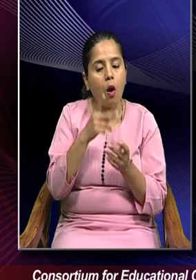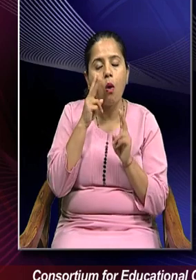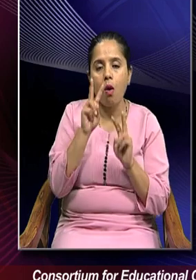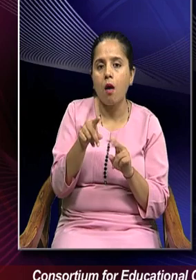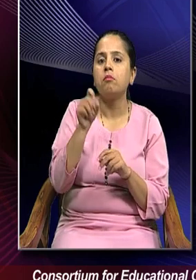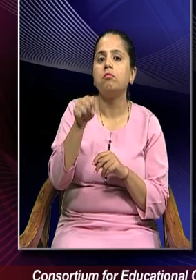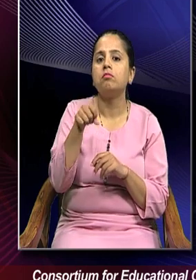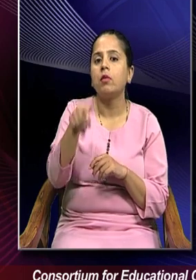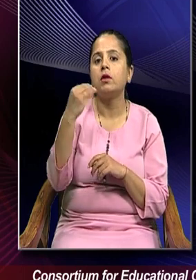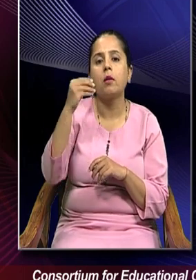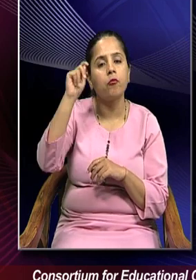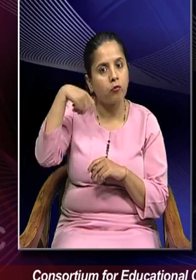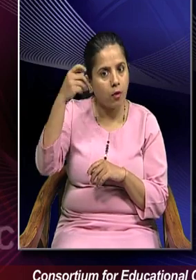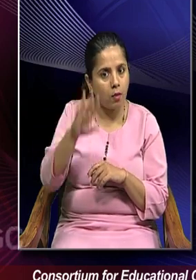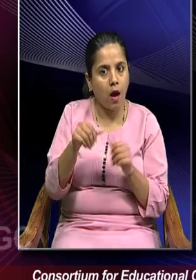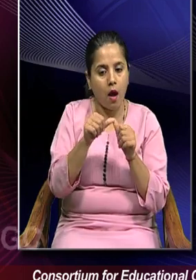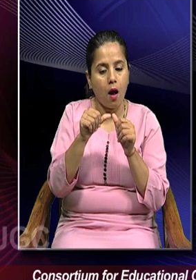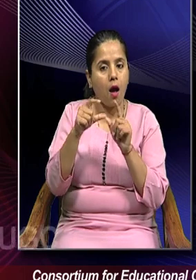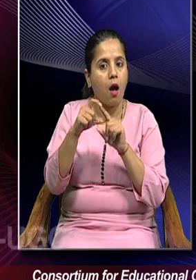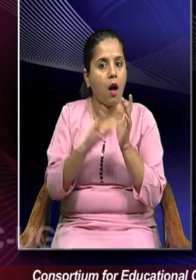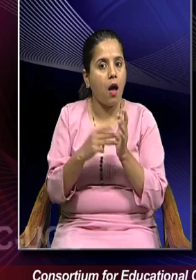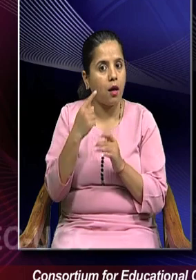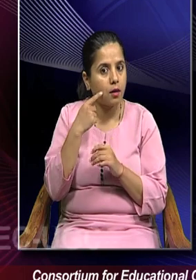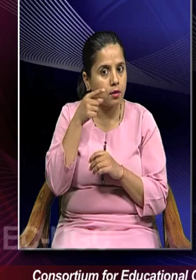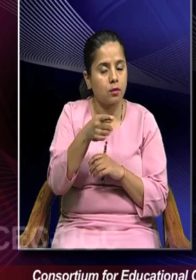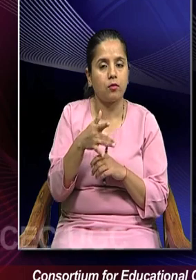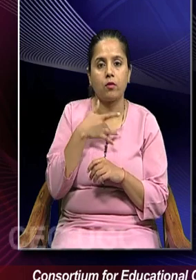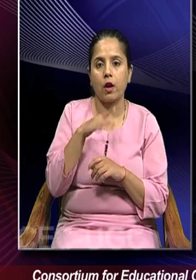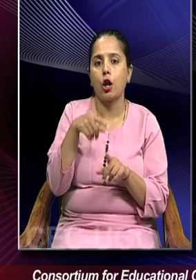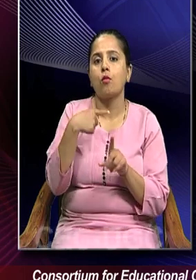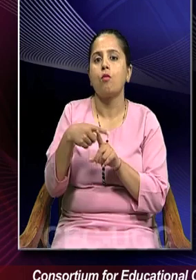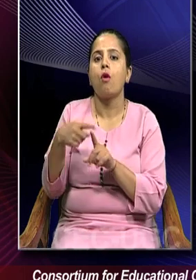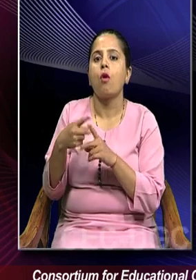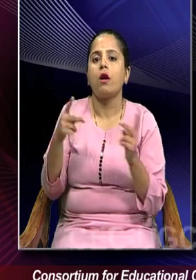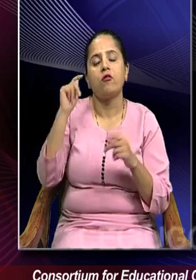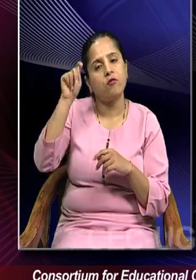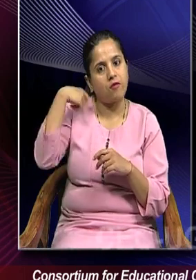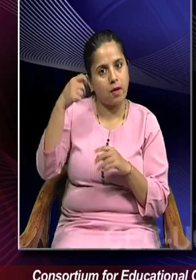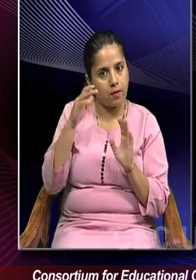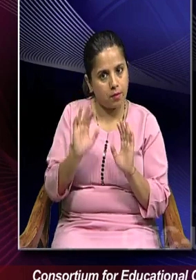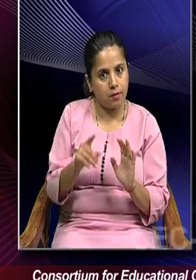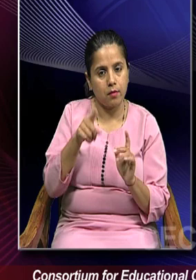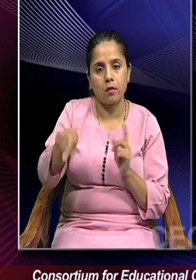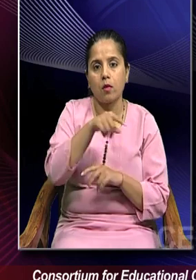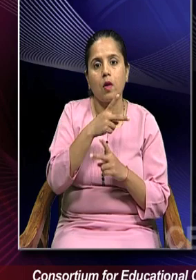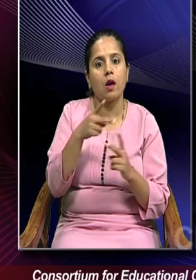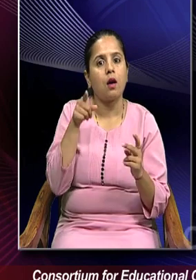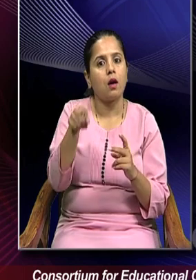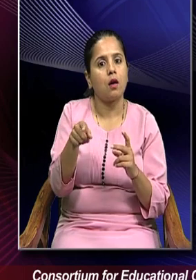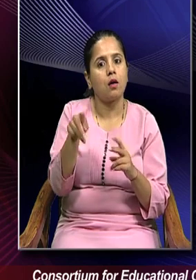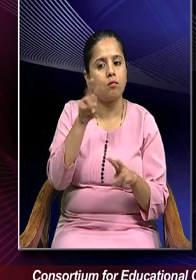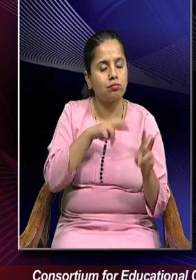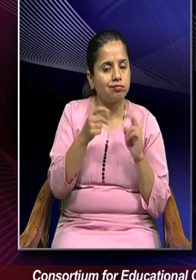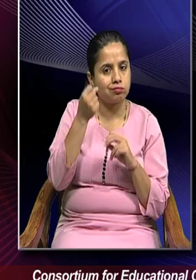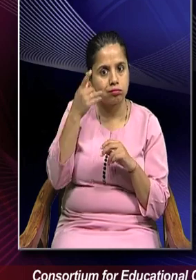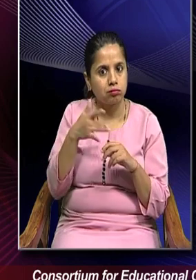this particular film Admi was in a way was a positive kind of a film, and he was in a way disillusioned with